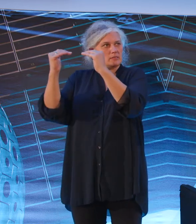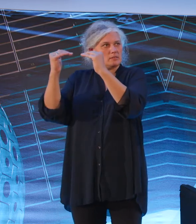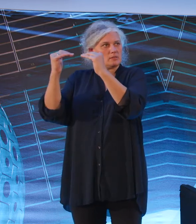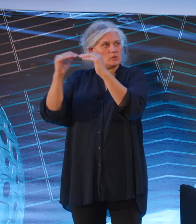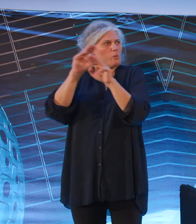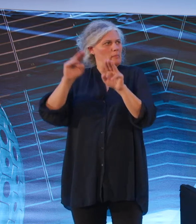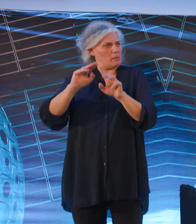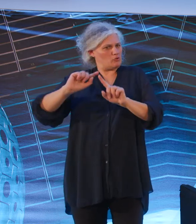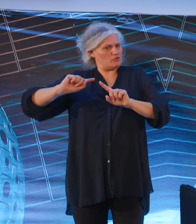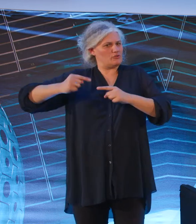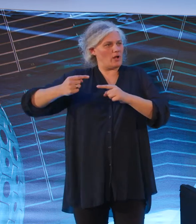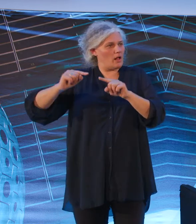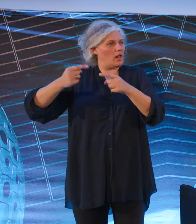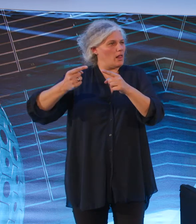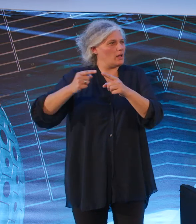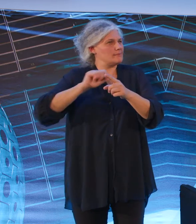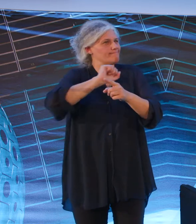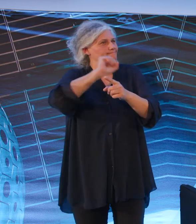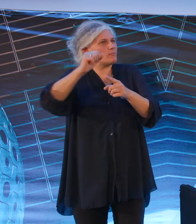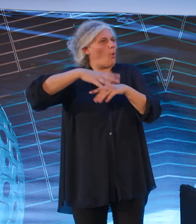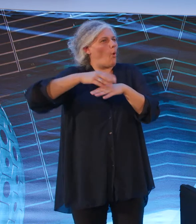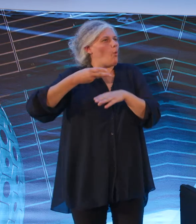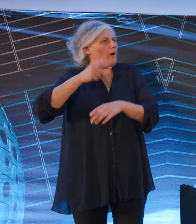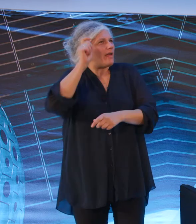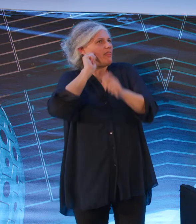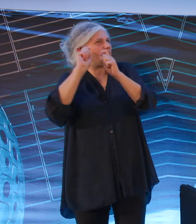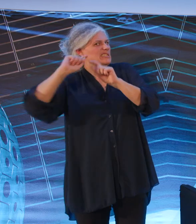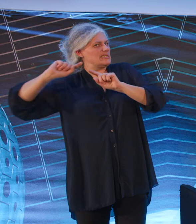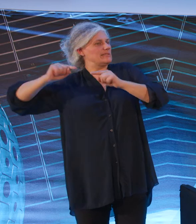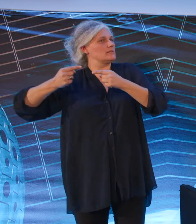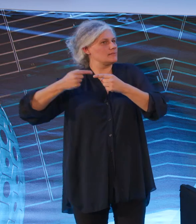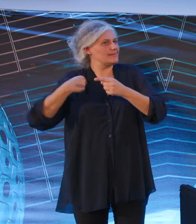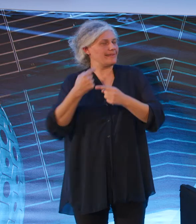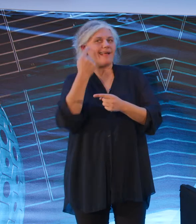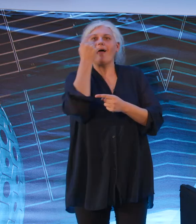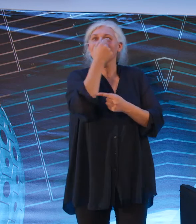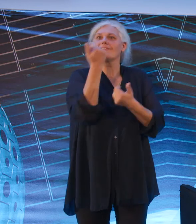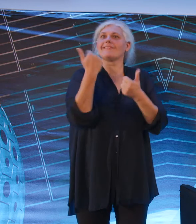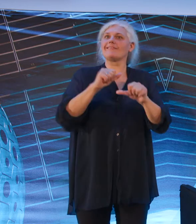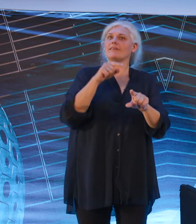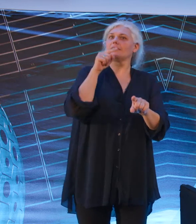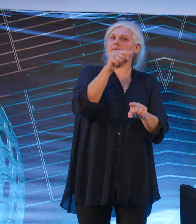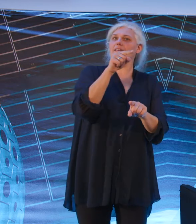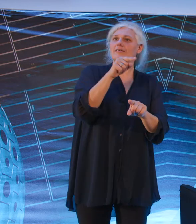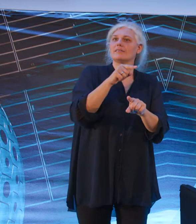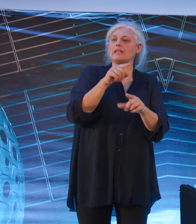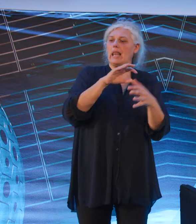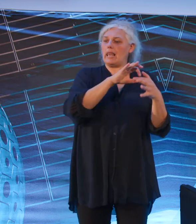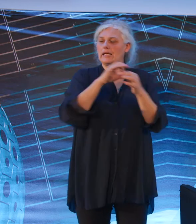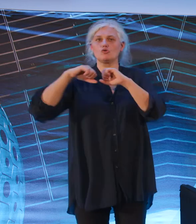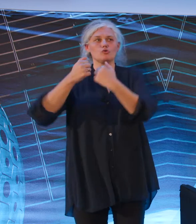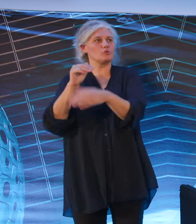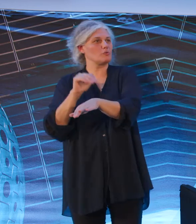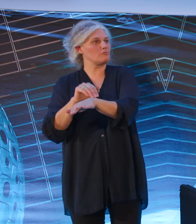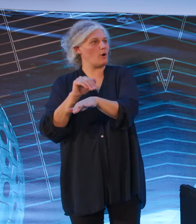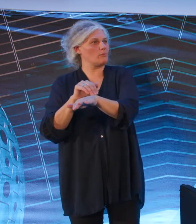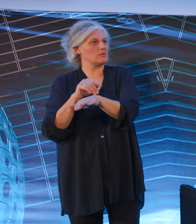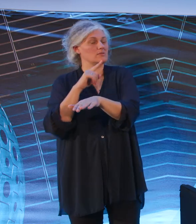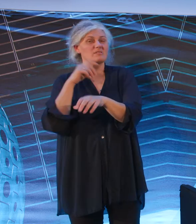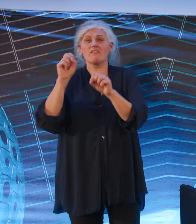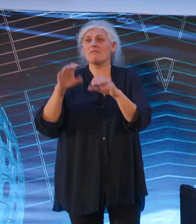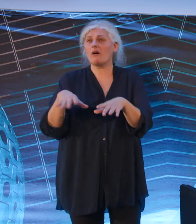people challenge old ways of thinking and bring evidence and data to bear on social problems. And of